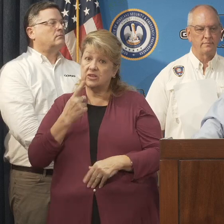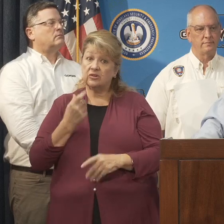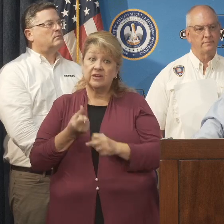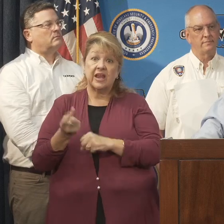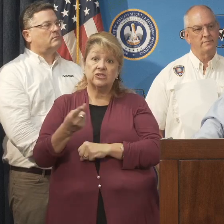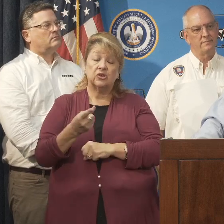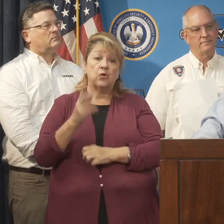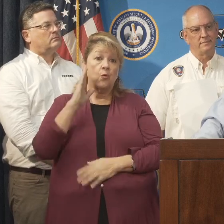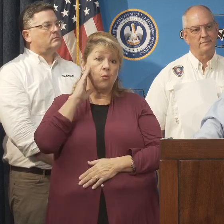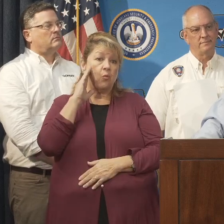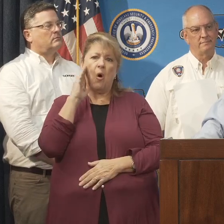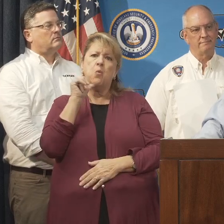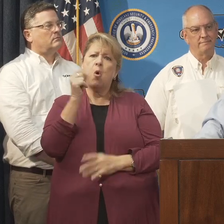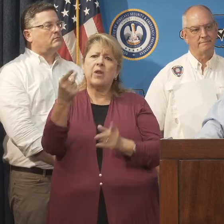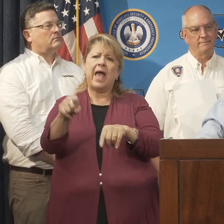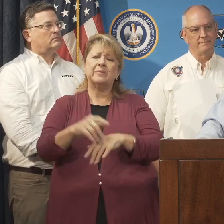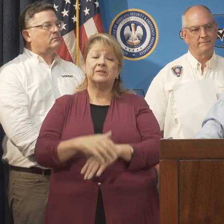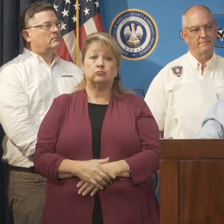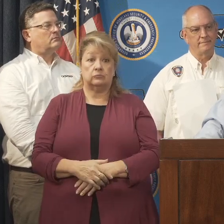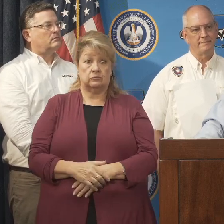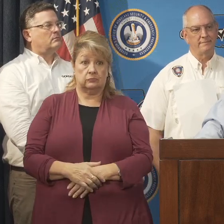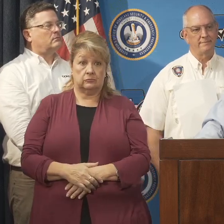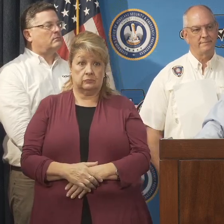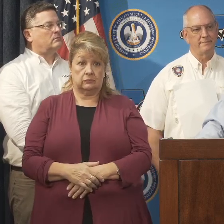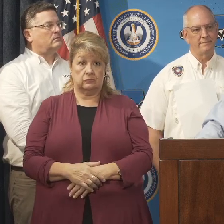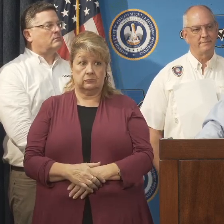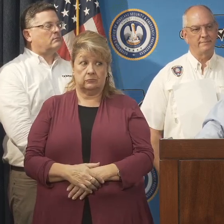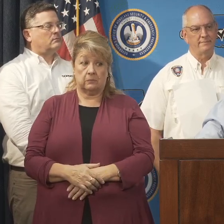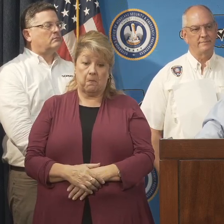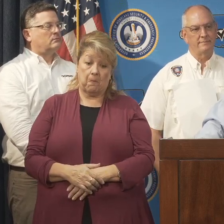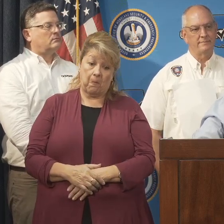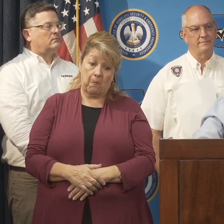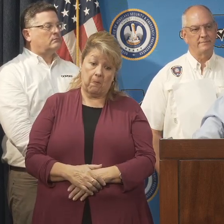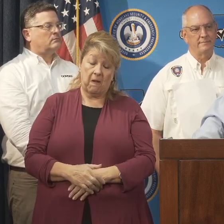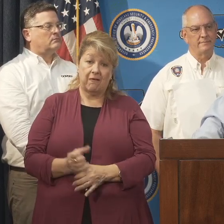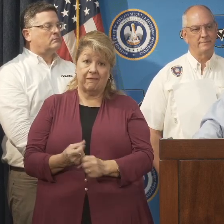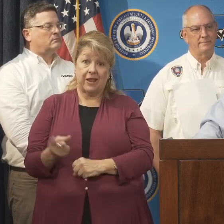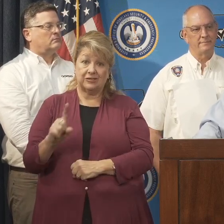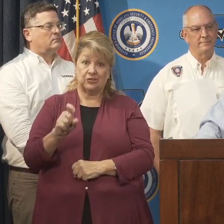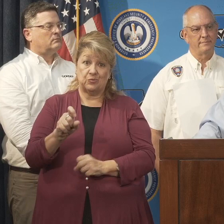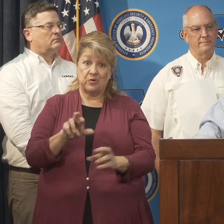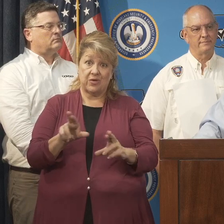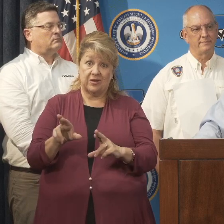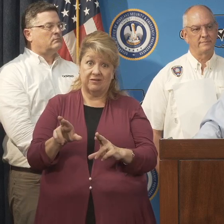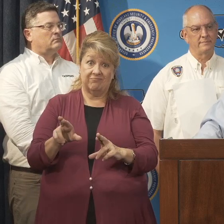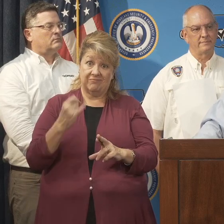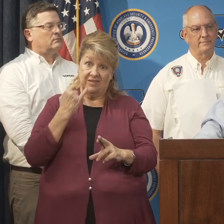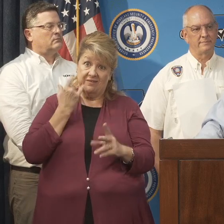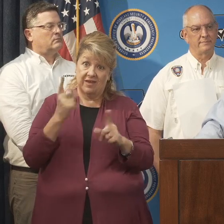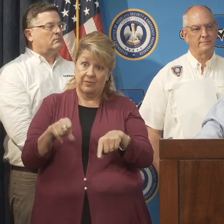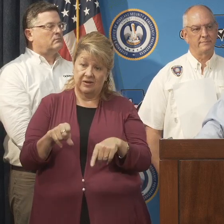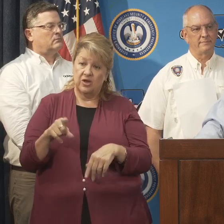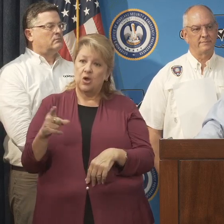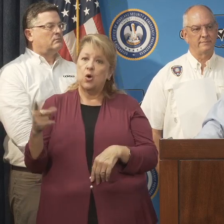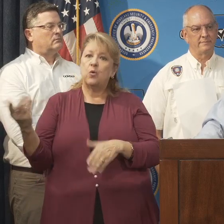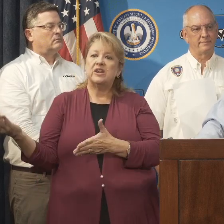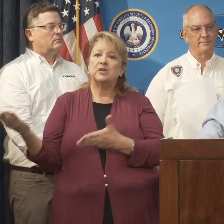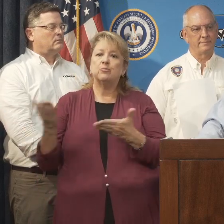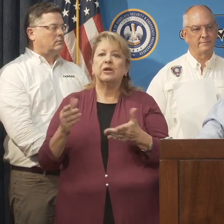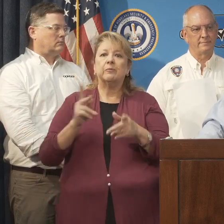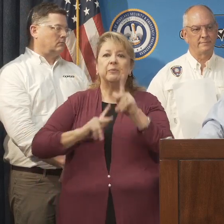face this, but I'm telling you next year we need to be prepared for it. And, you know, as we say, we need to bring people and steel to the